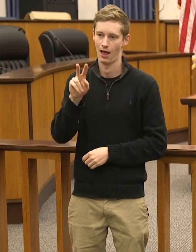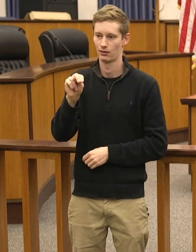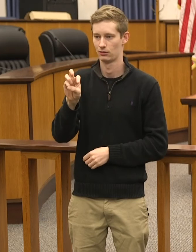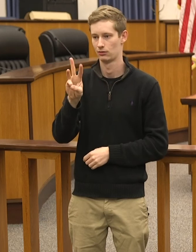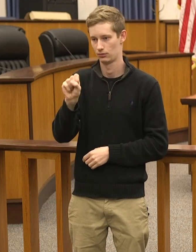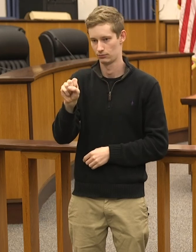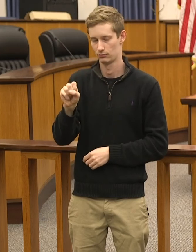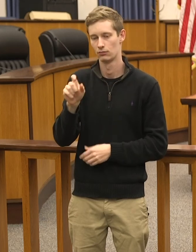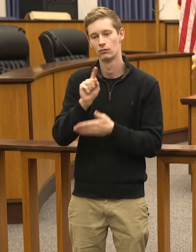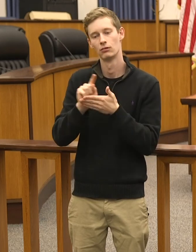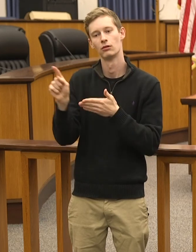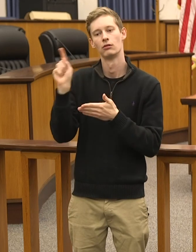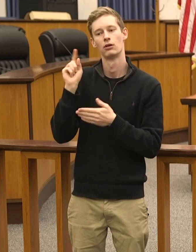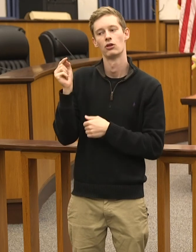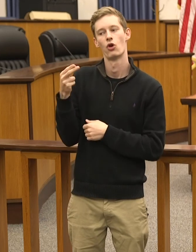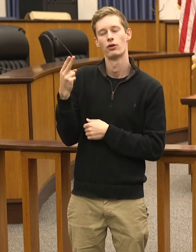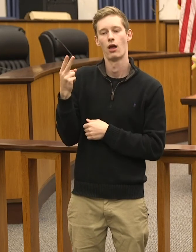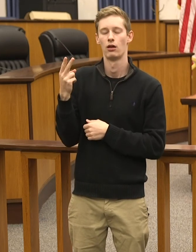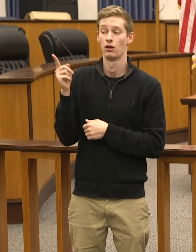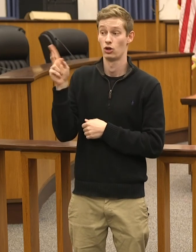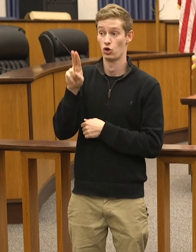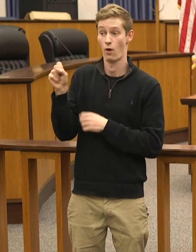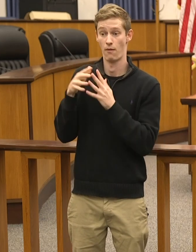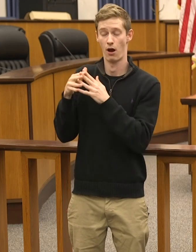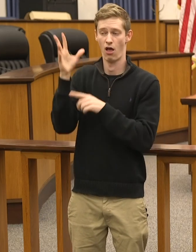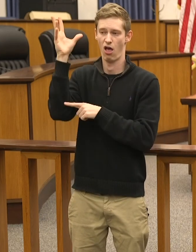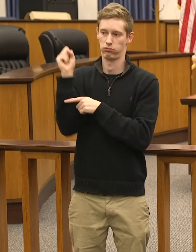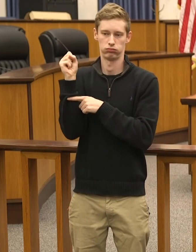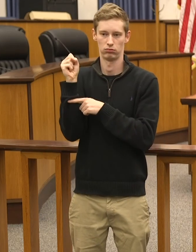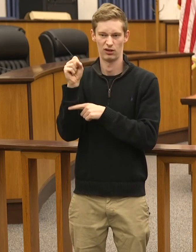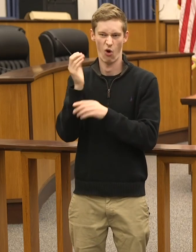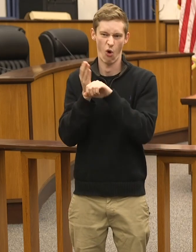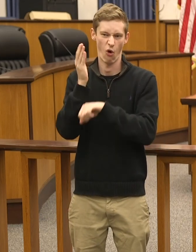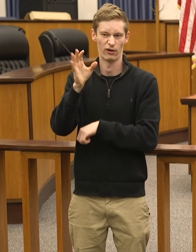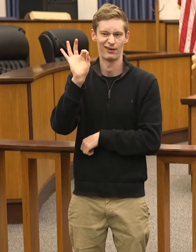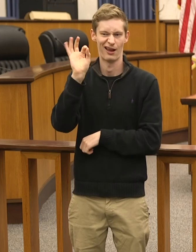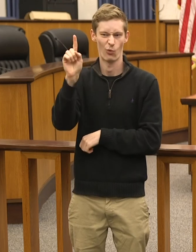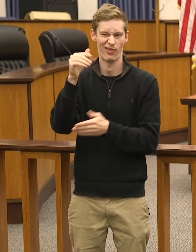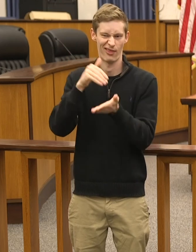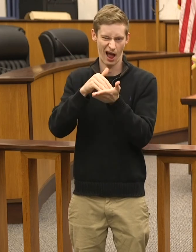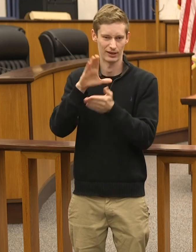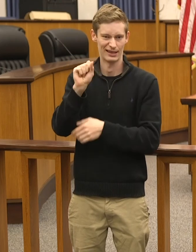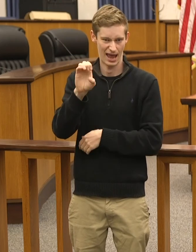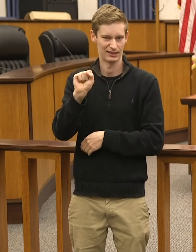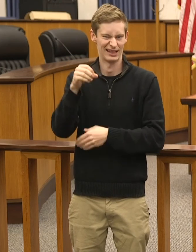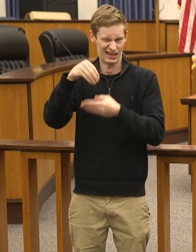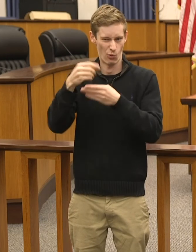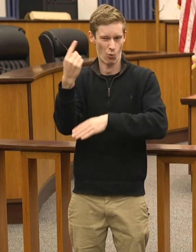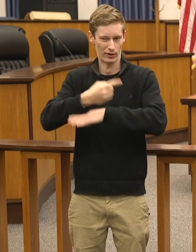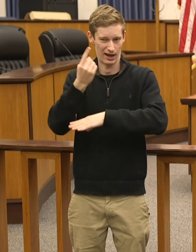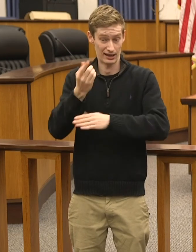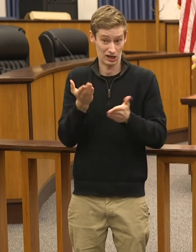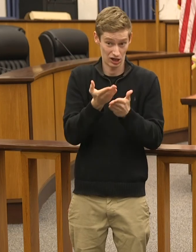the United States hit its single-day highest record for case counts at over 91,000 cases in one day. Our trends here in